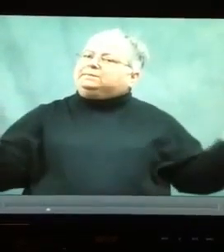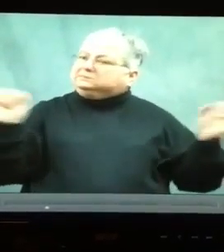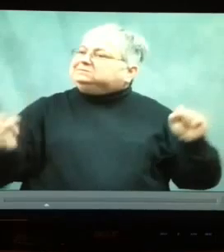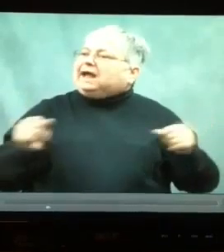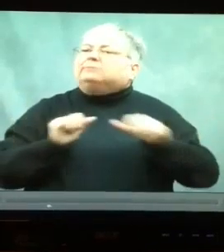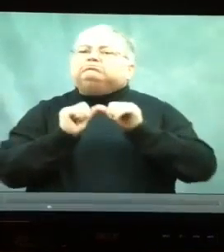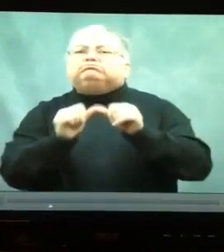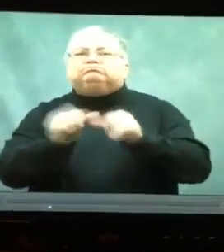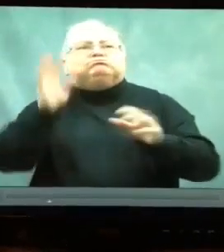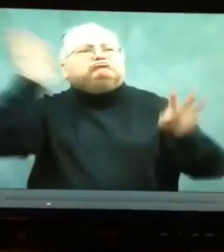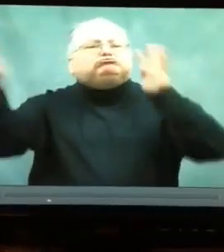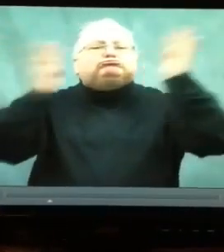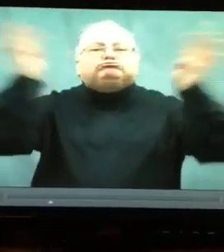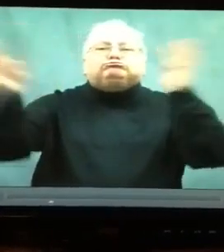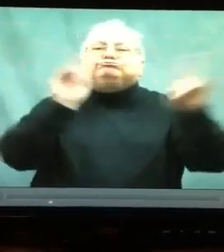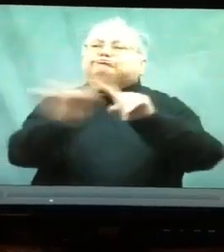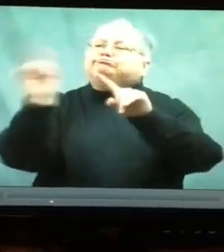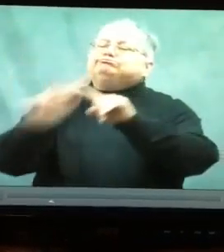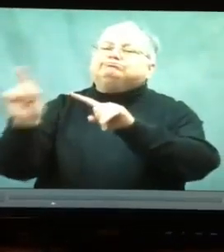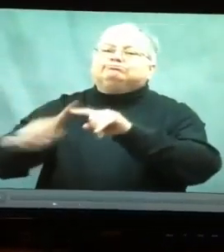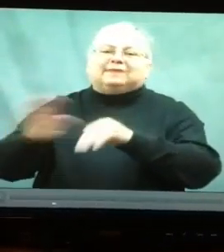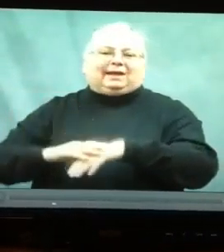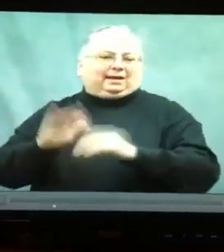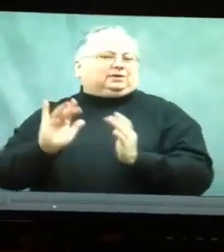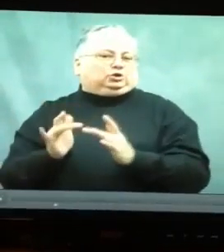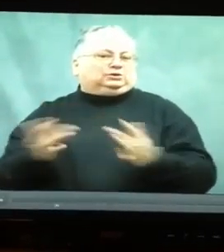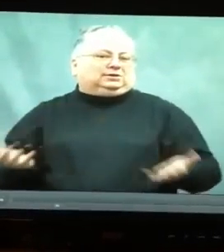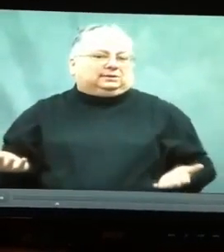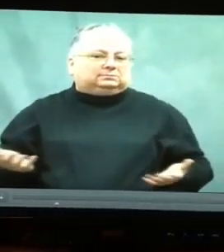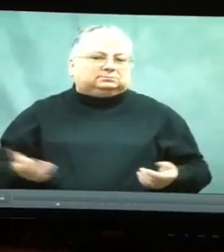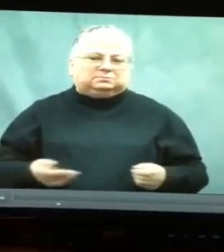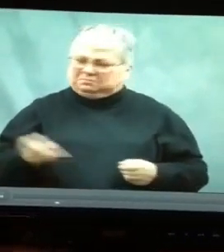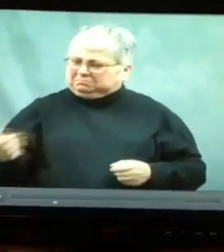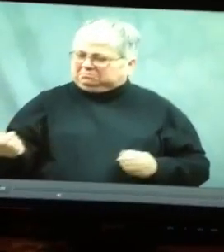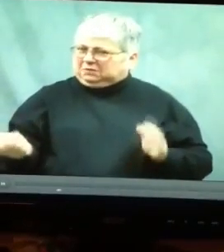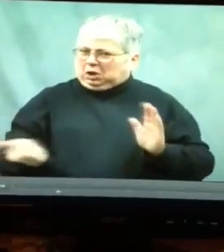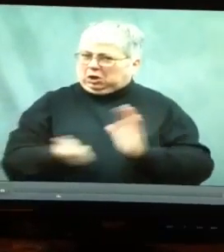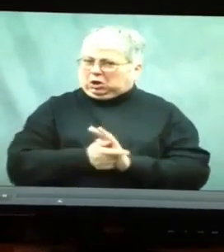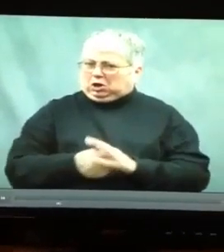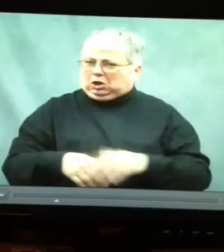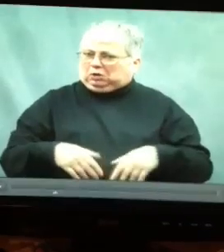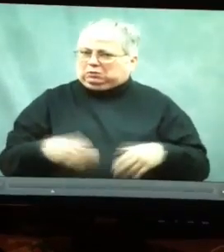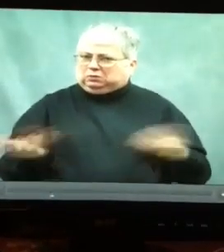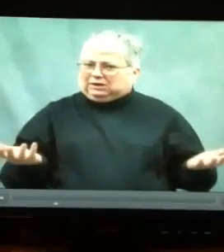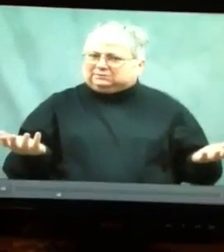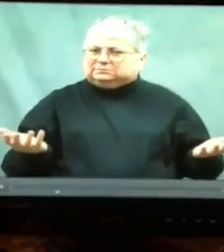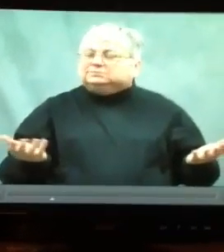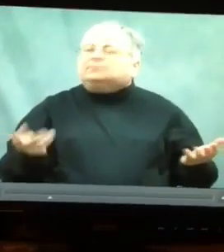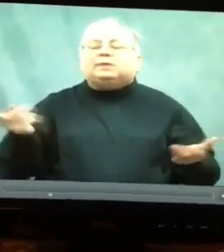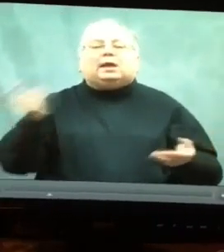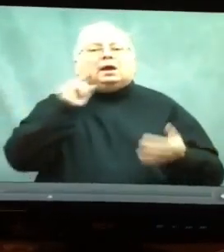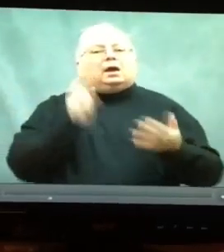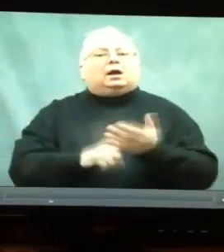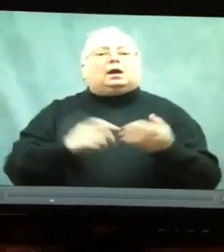of Representatives to keep the internet completely free and open and not to censor it in any way, shape, or